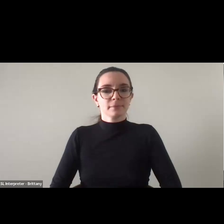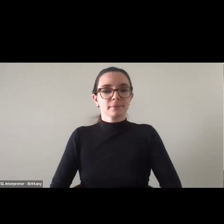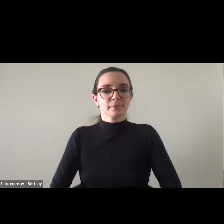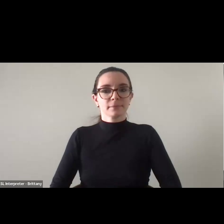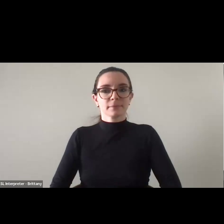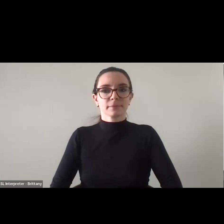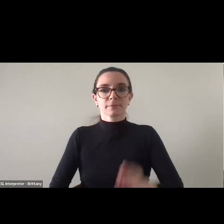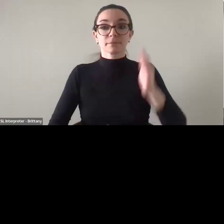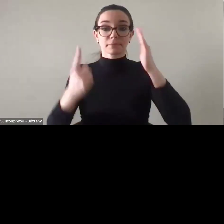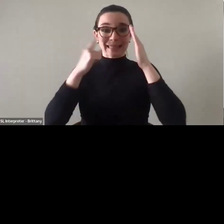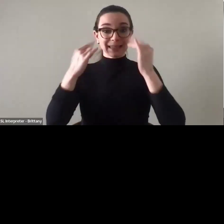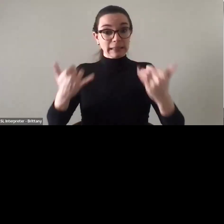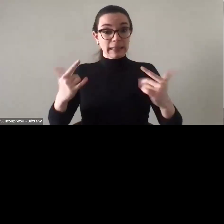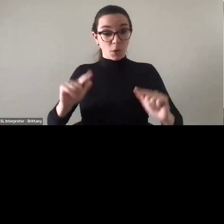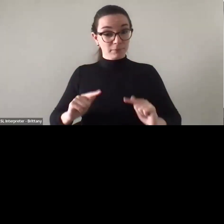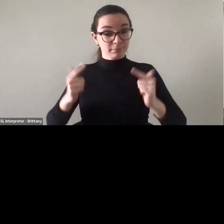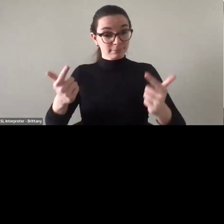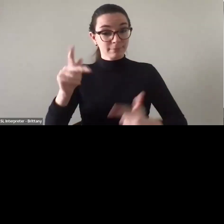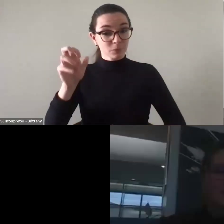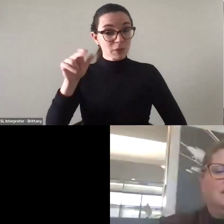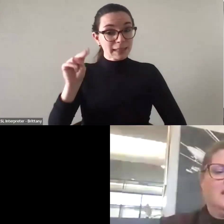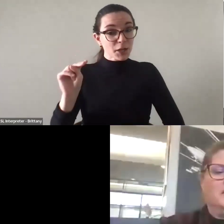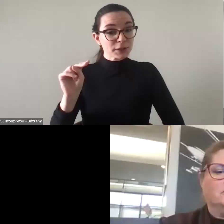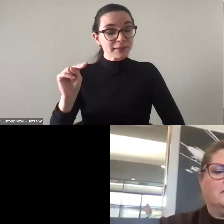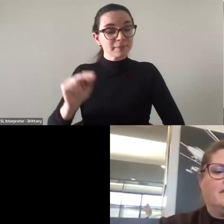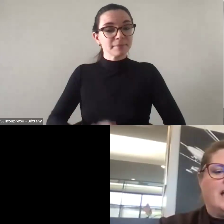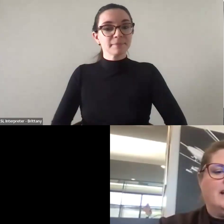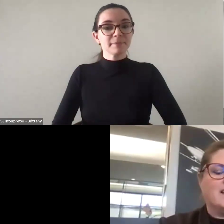And I think I turn it, Karen, do I turn it back over to you?